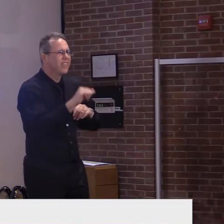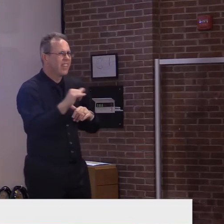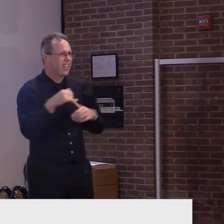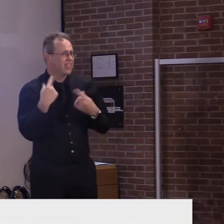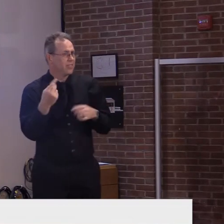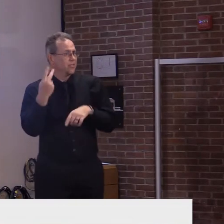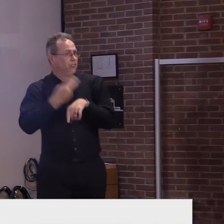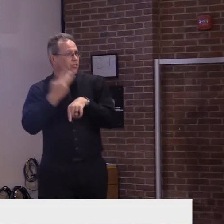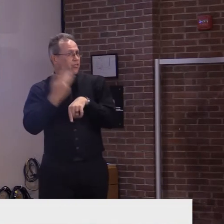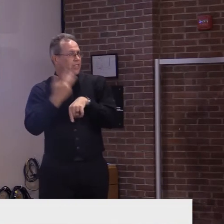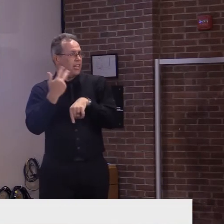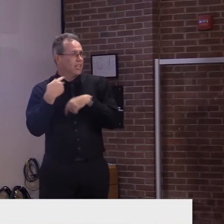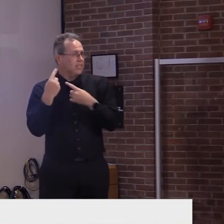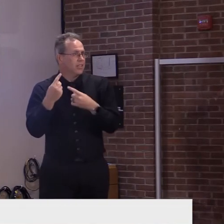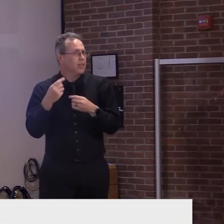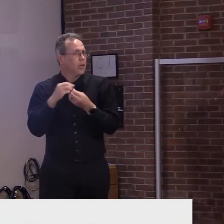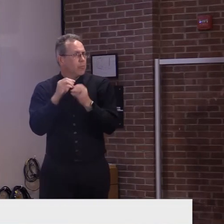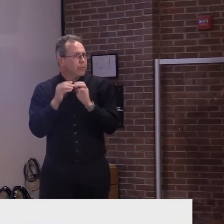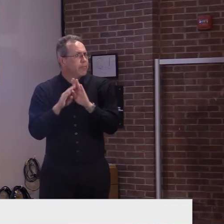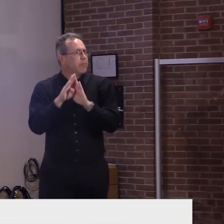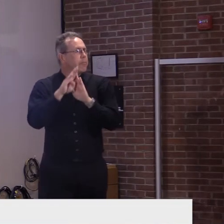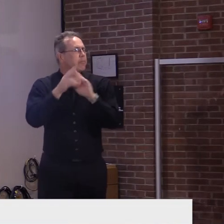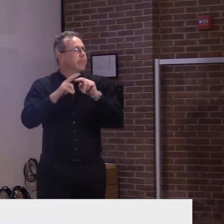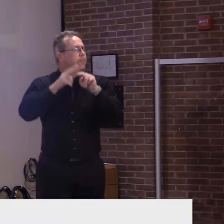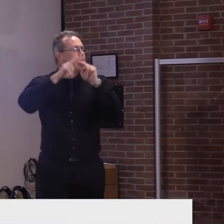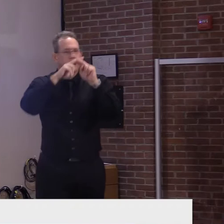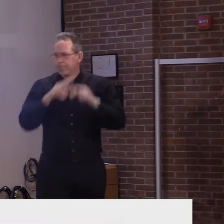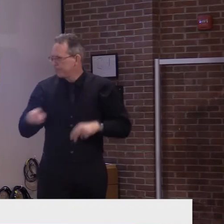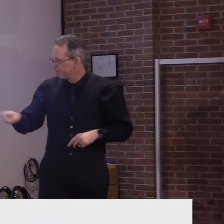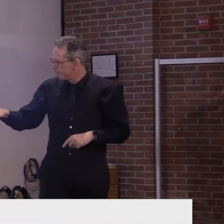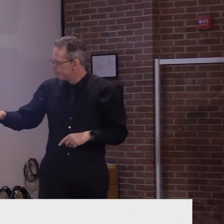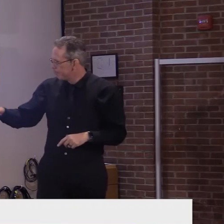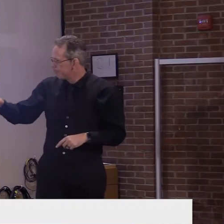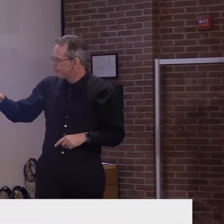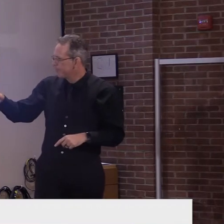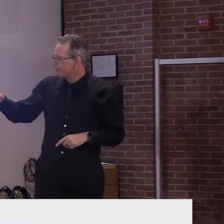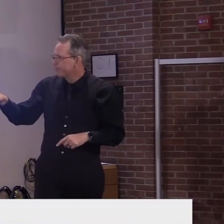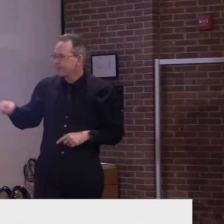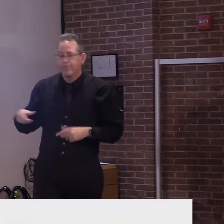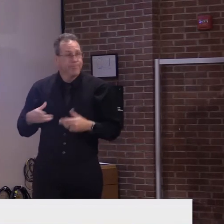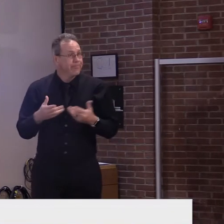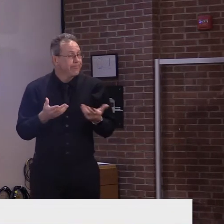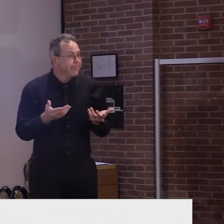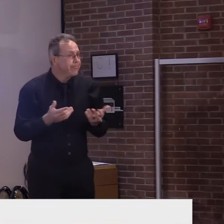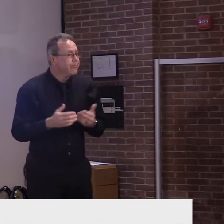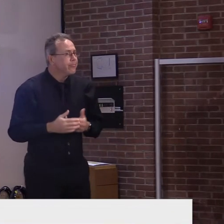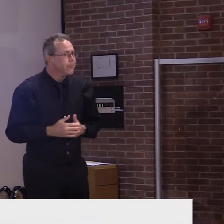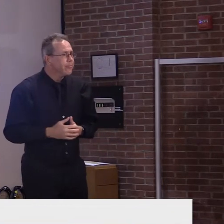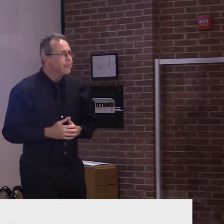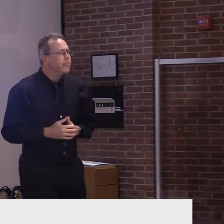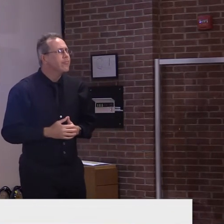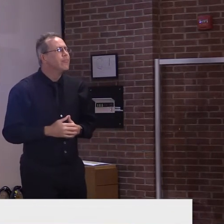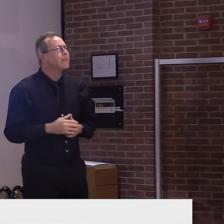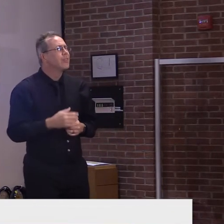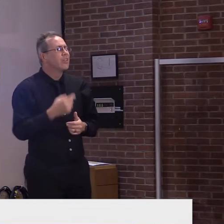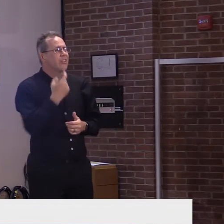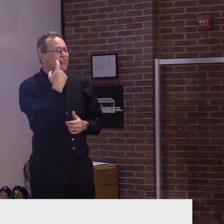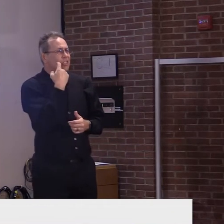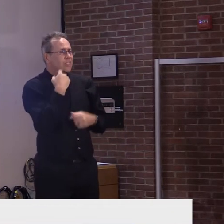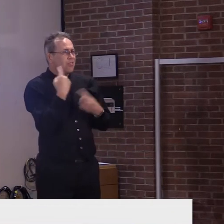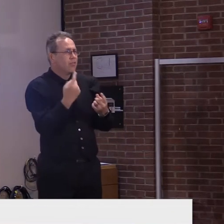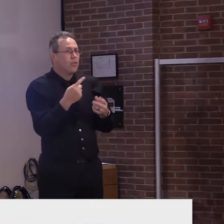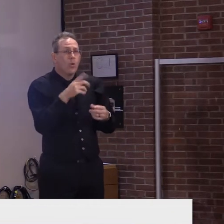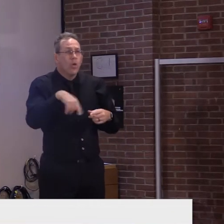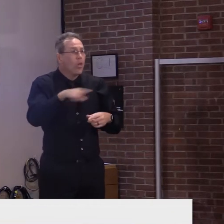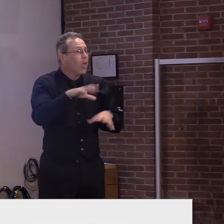to stabilize. Another trend that we're seeing is more people that are unvaccinated are taking up admissions in the hospital.